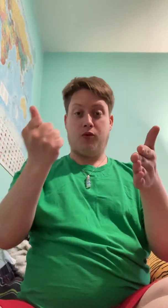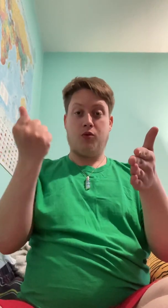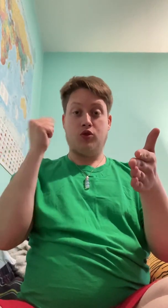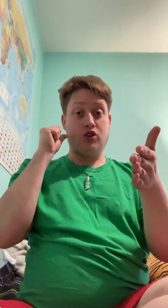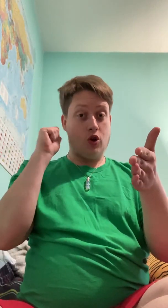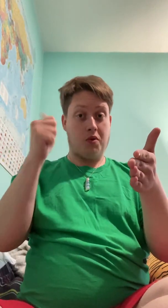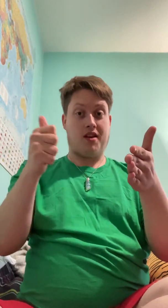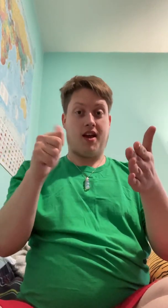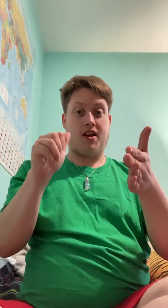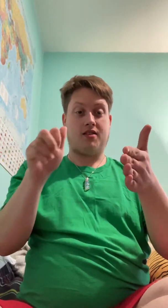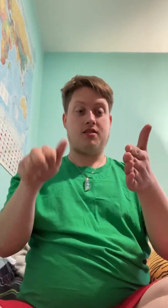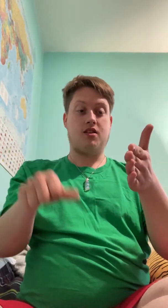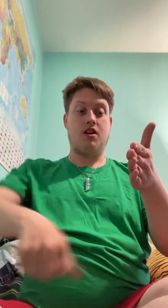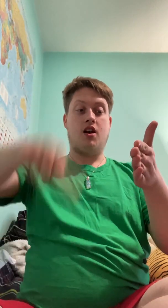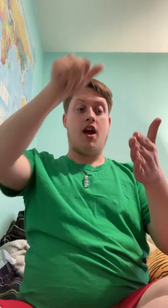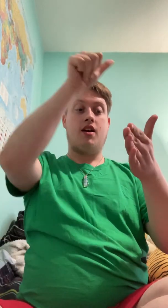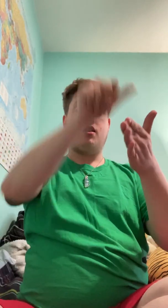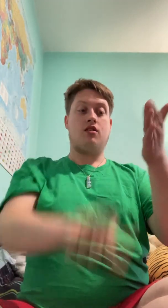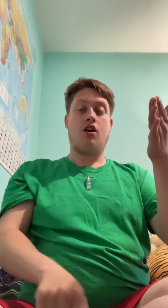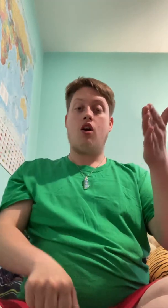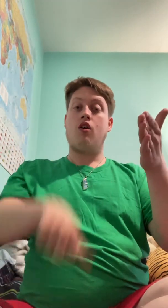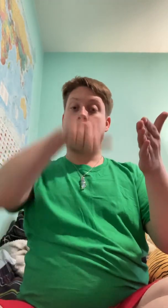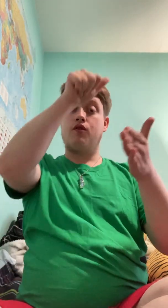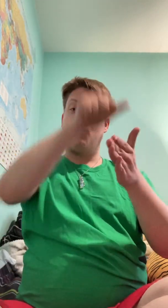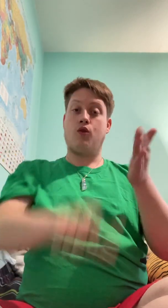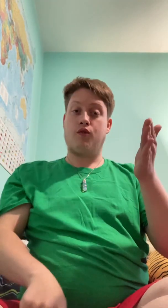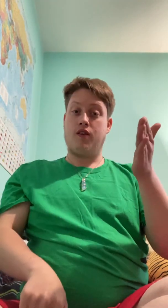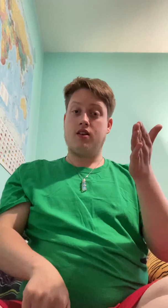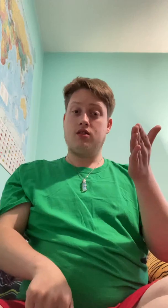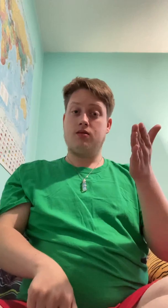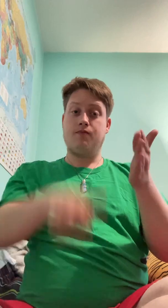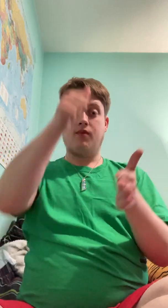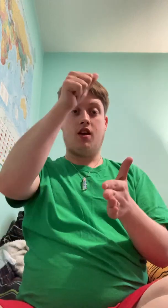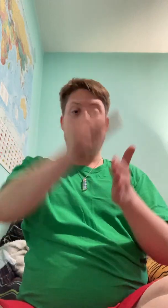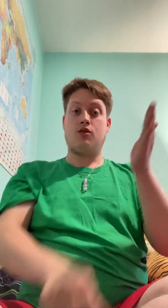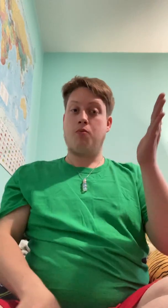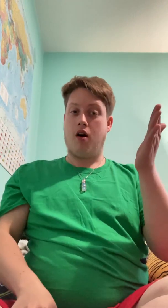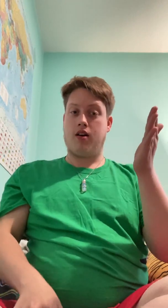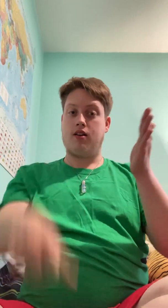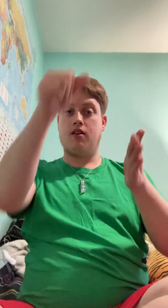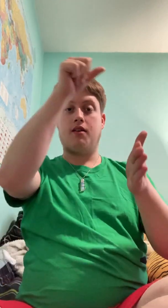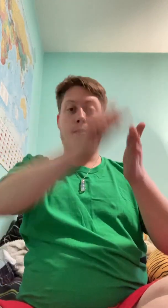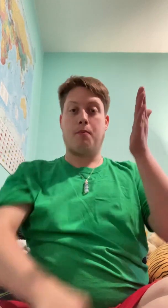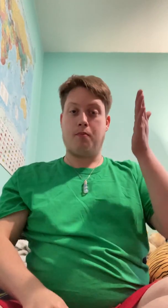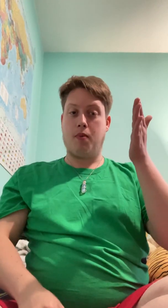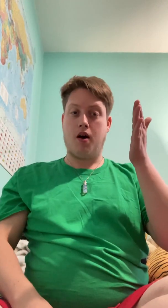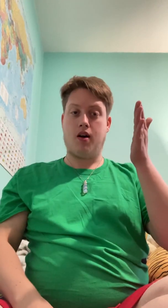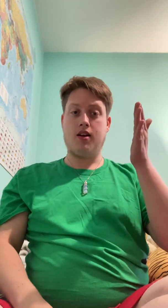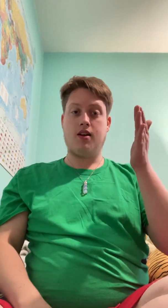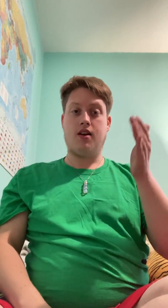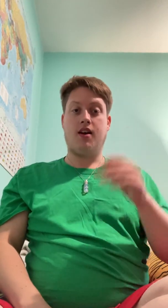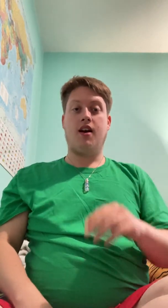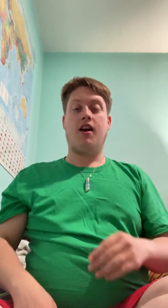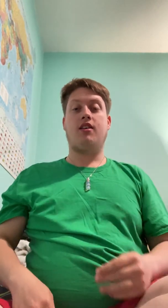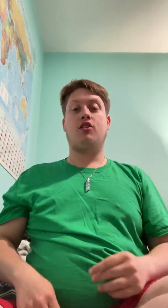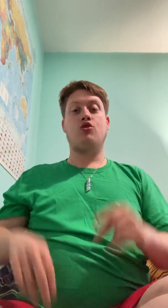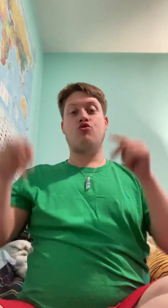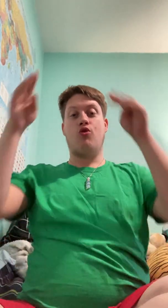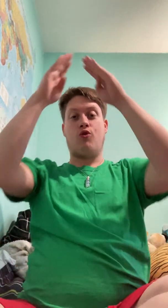your dominant hand, it cut off your fingers. So buy, buy, and then you draw